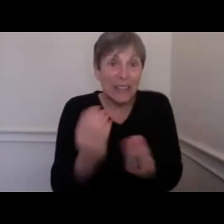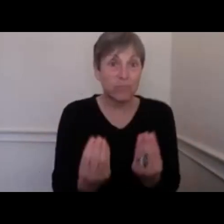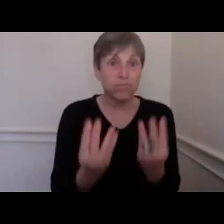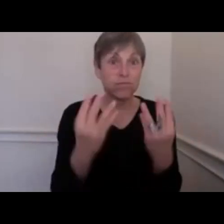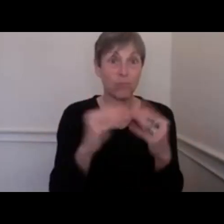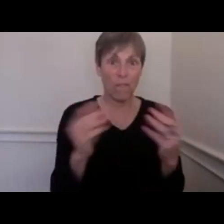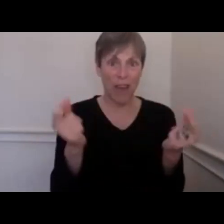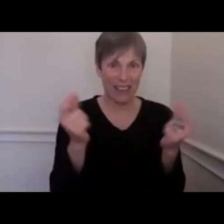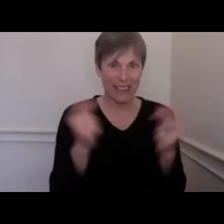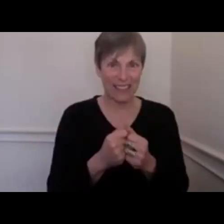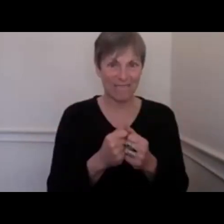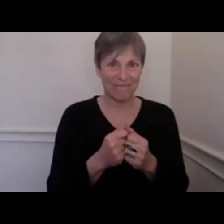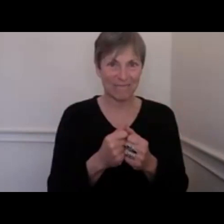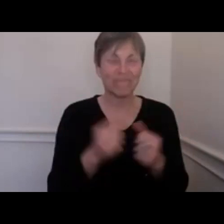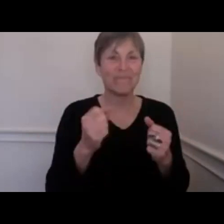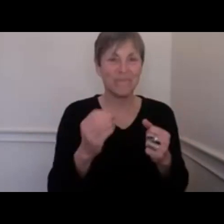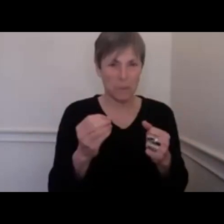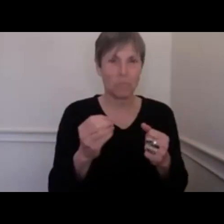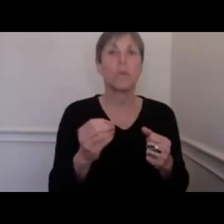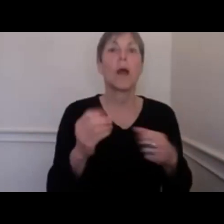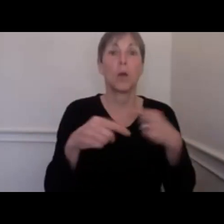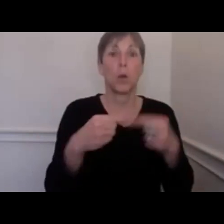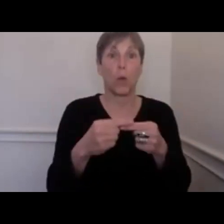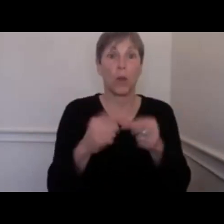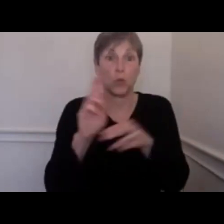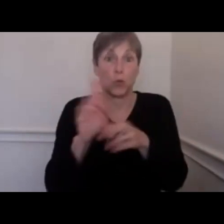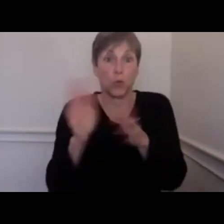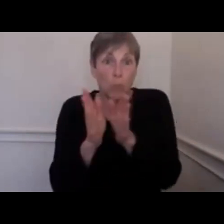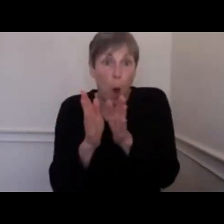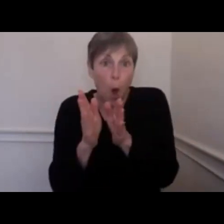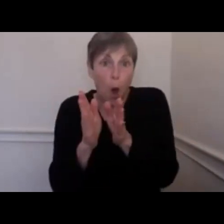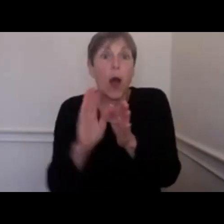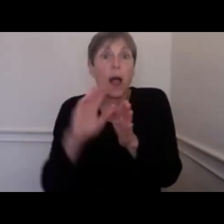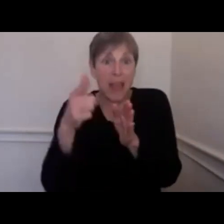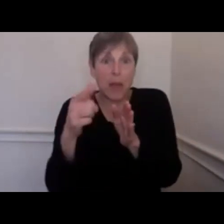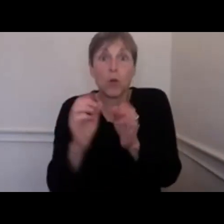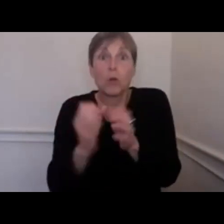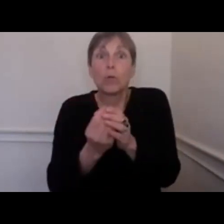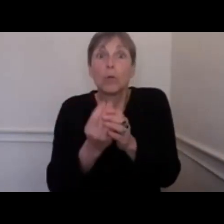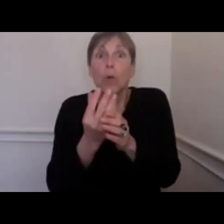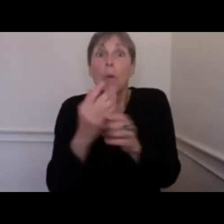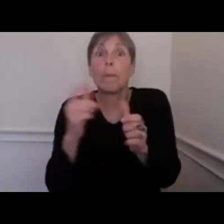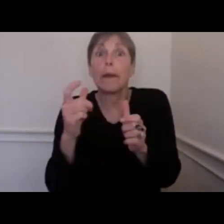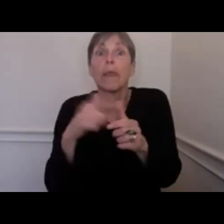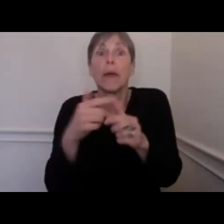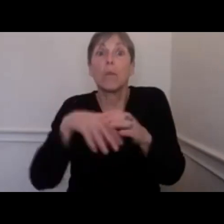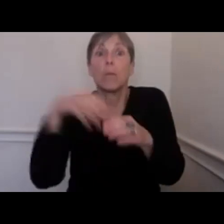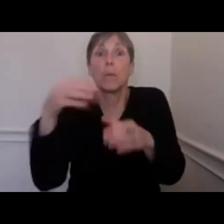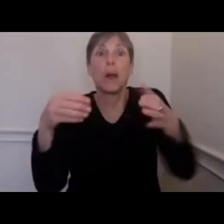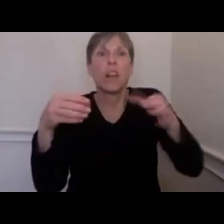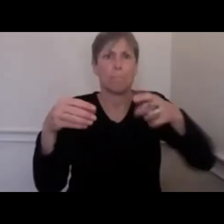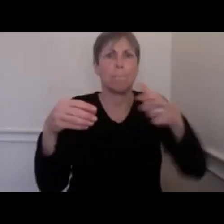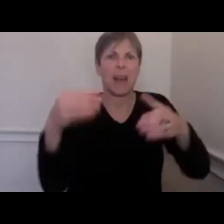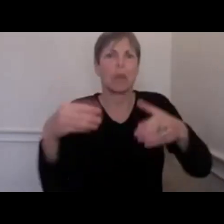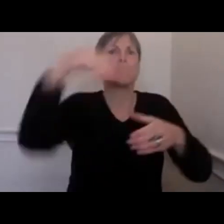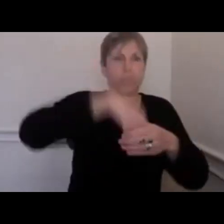blocks pot up into the large blocks brilliantly. I find with many annuals, with perennial seeds,